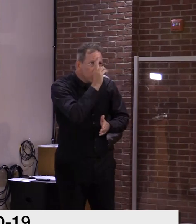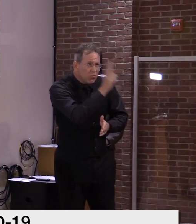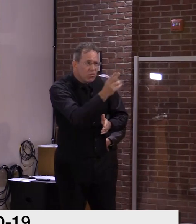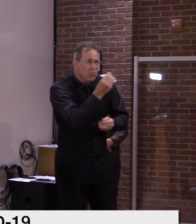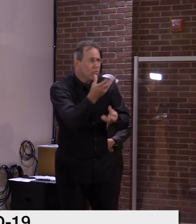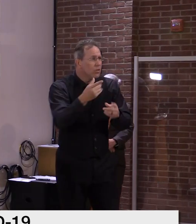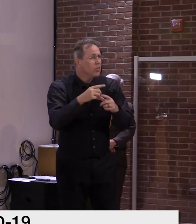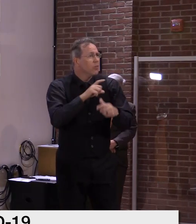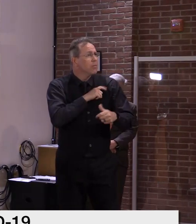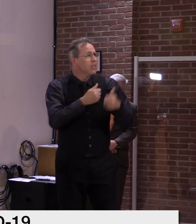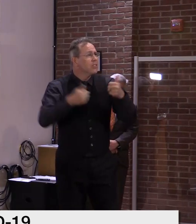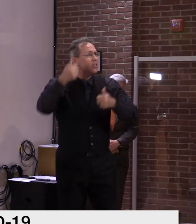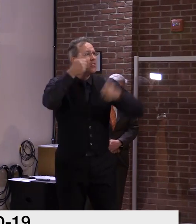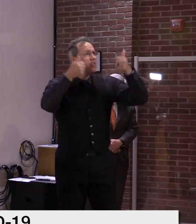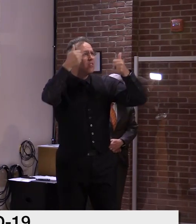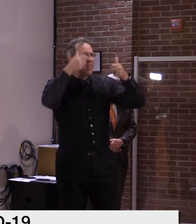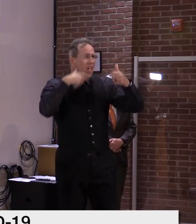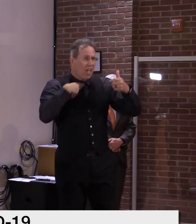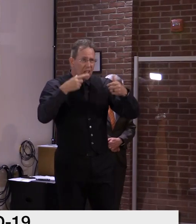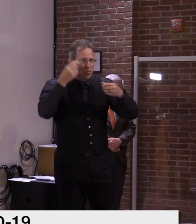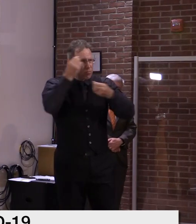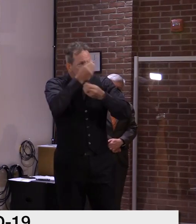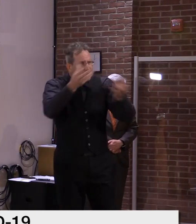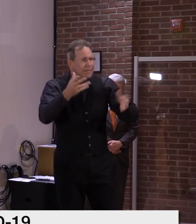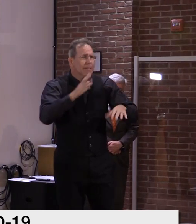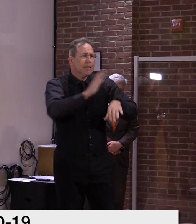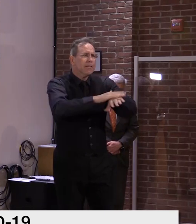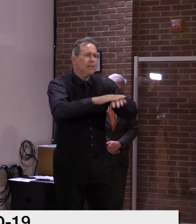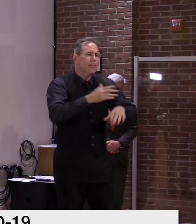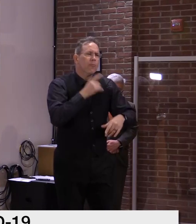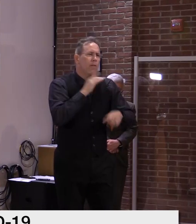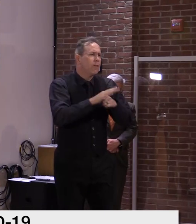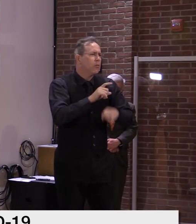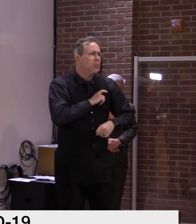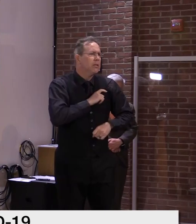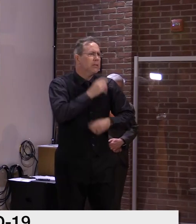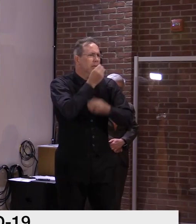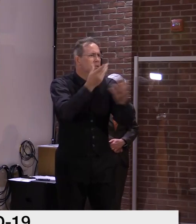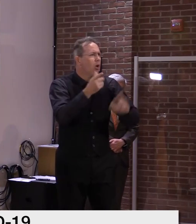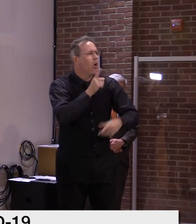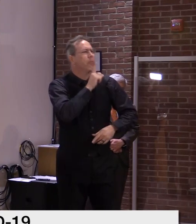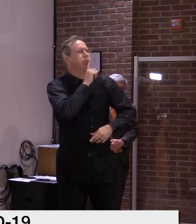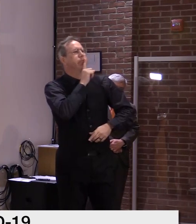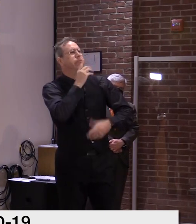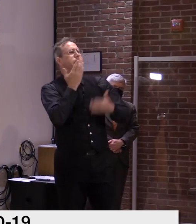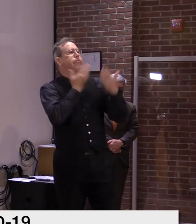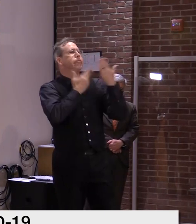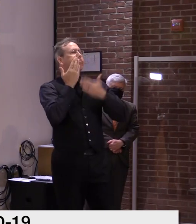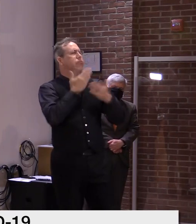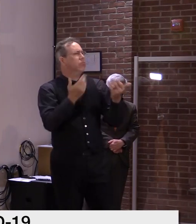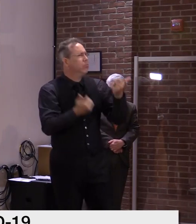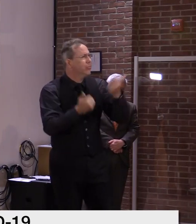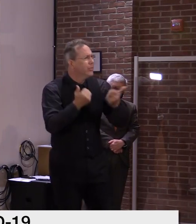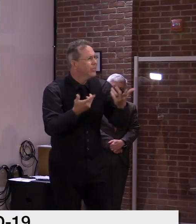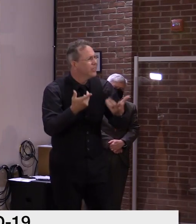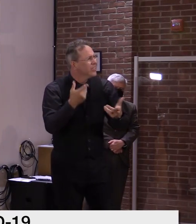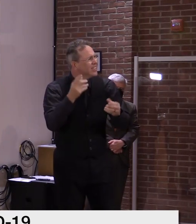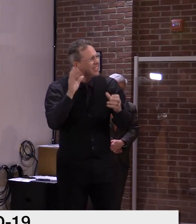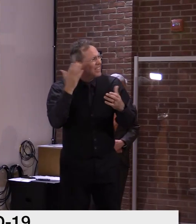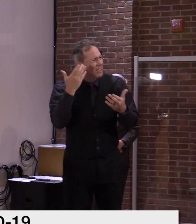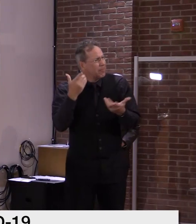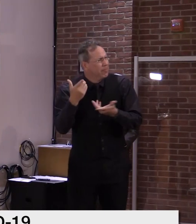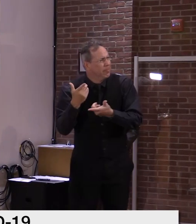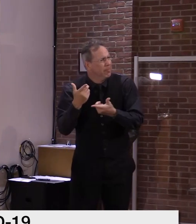adequate? Because quite frankly, it from what I'm seeing, it seems kind of